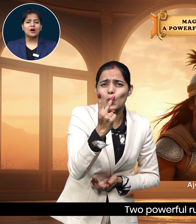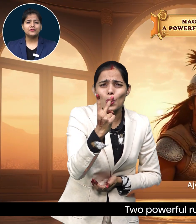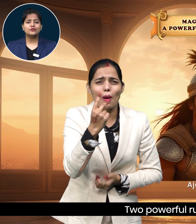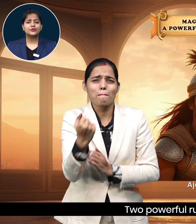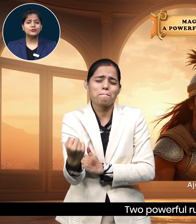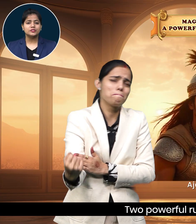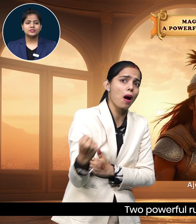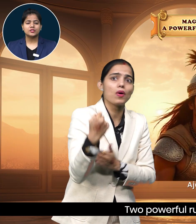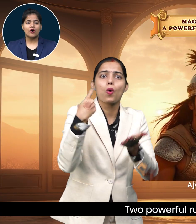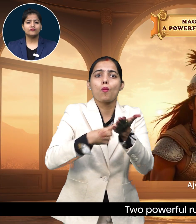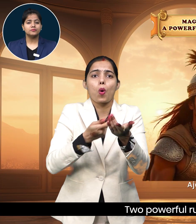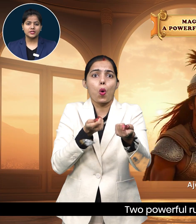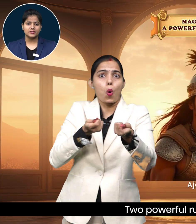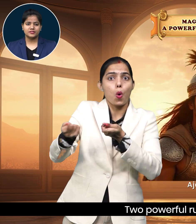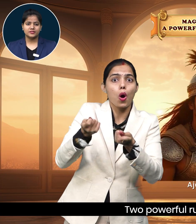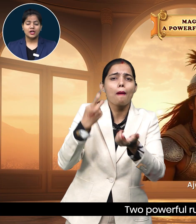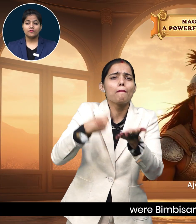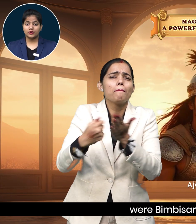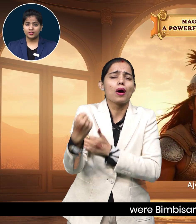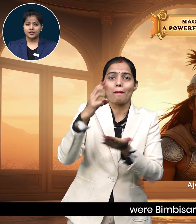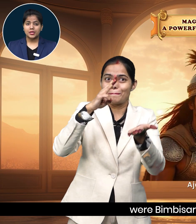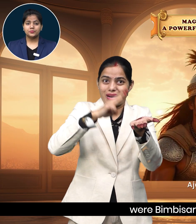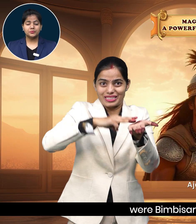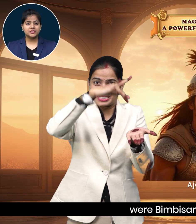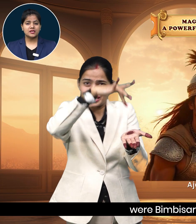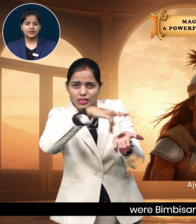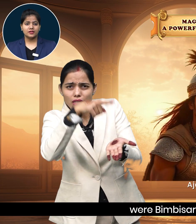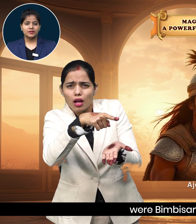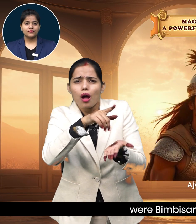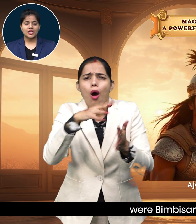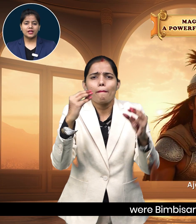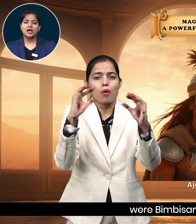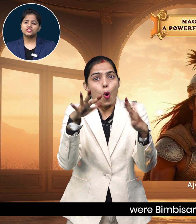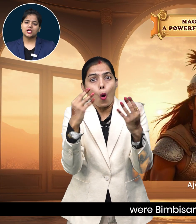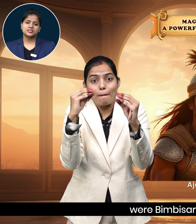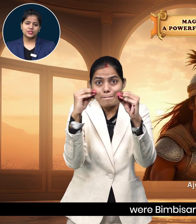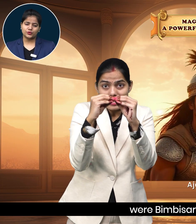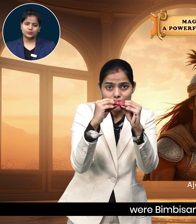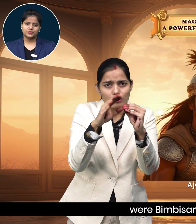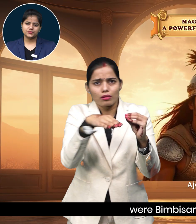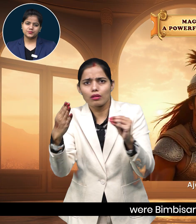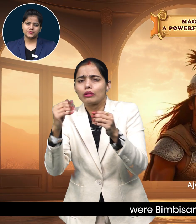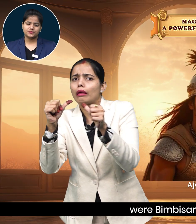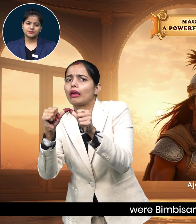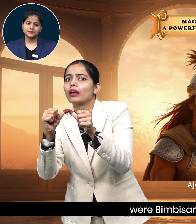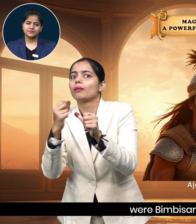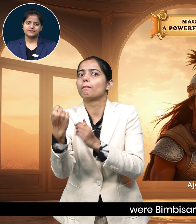Two powerful rulers of Magadha were Bimbisara and Ajatasattu.